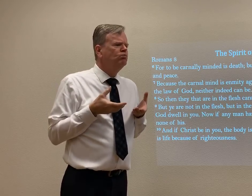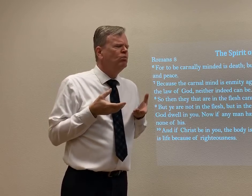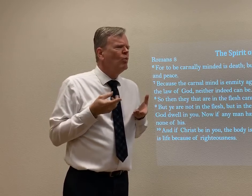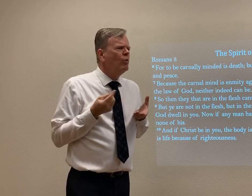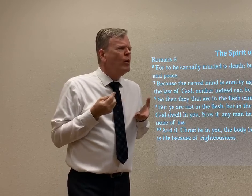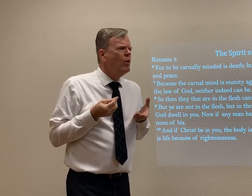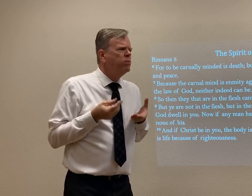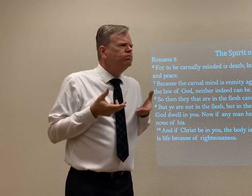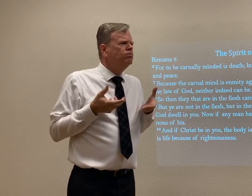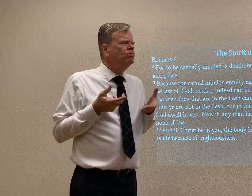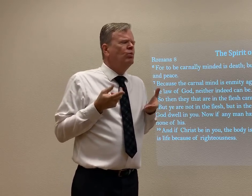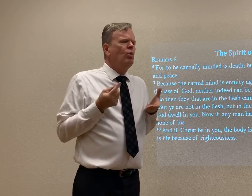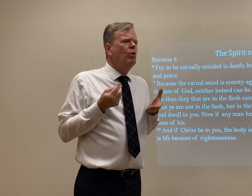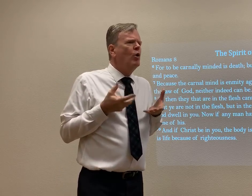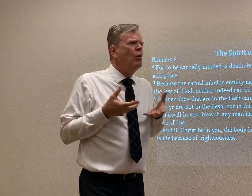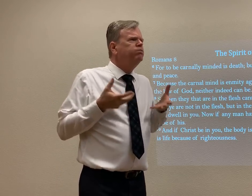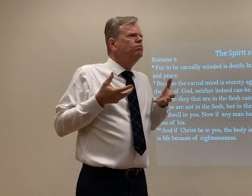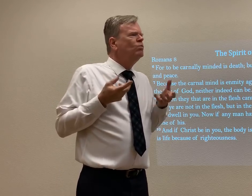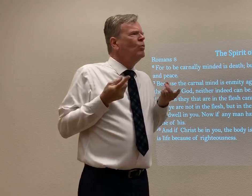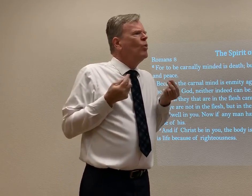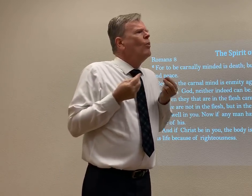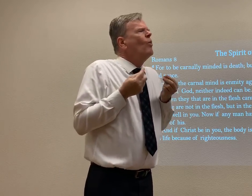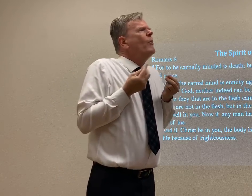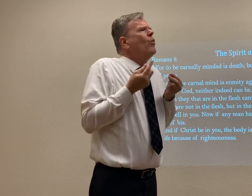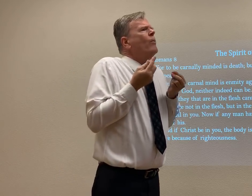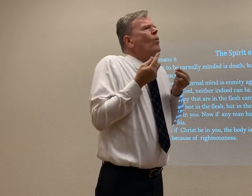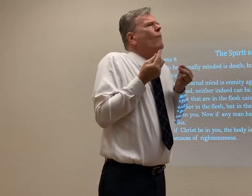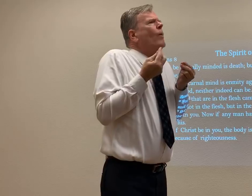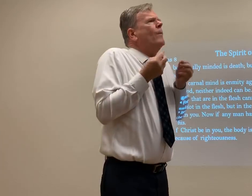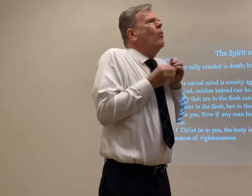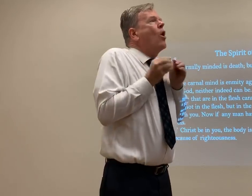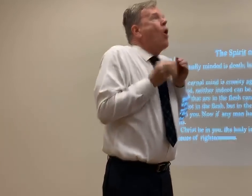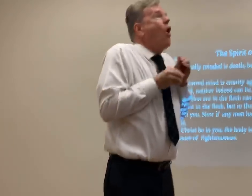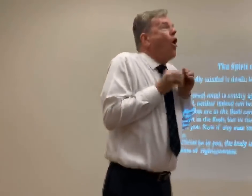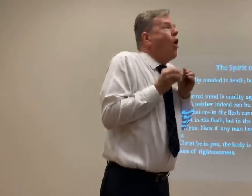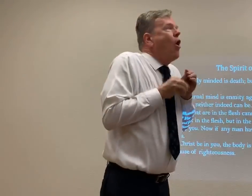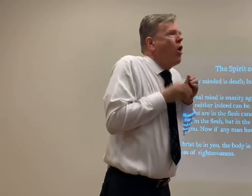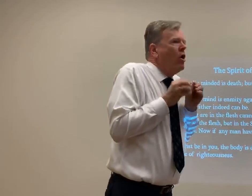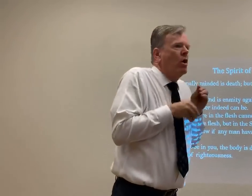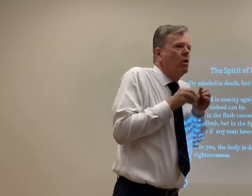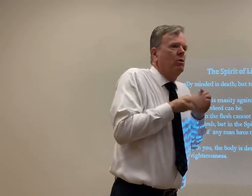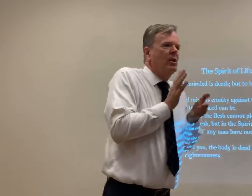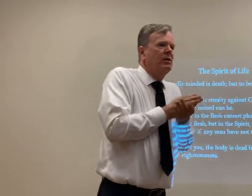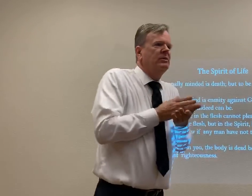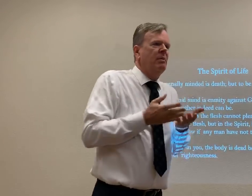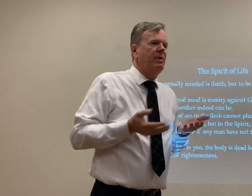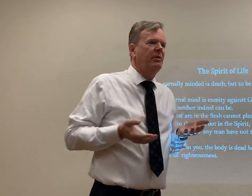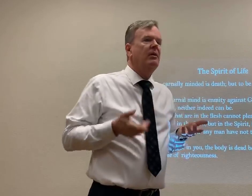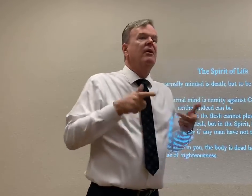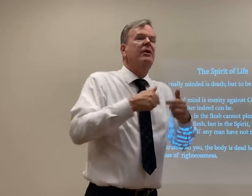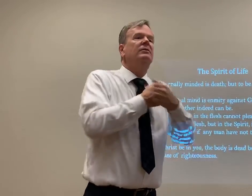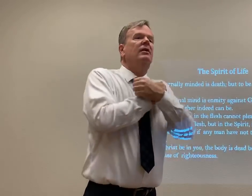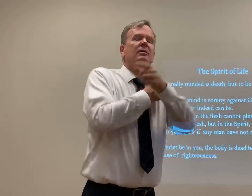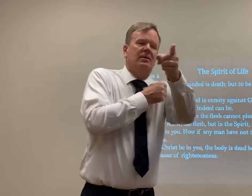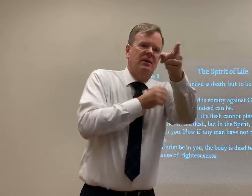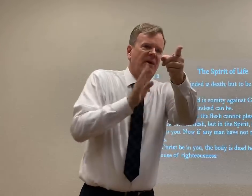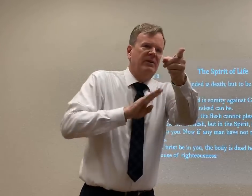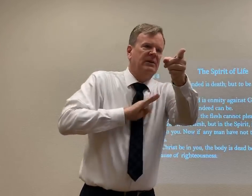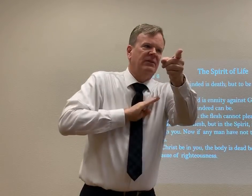just a little bit more. And he keeps becoming more and more wealthy. And it just grows and grows and grows and grows to the point it never stopped.